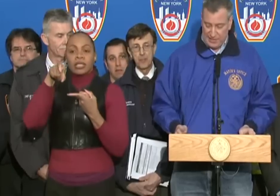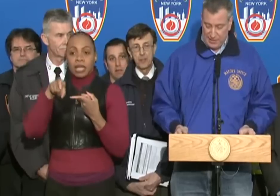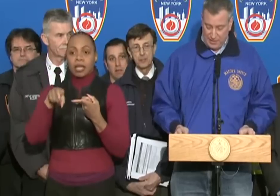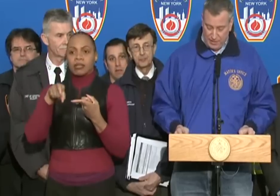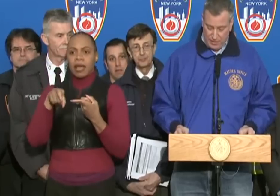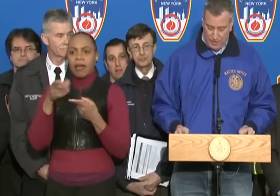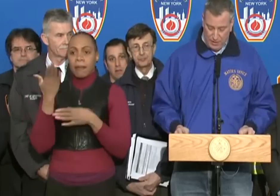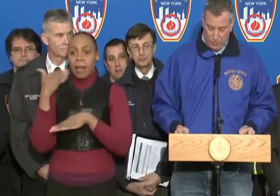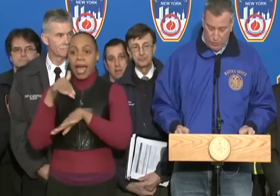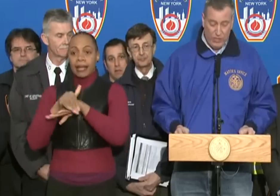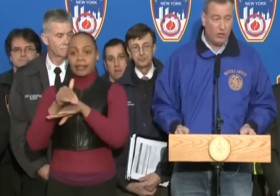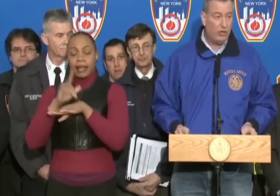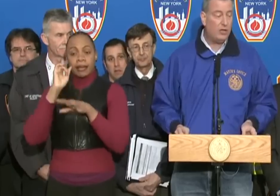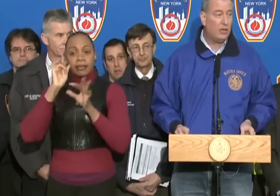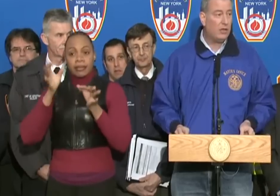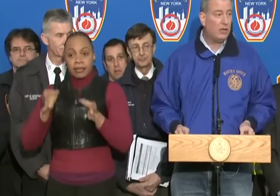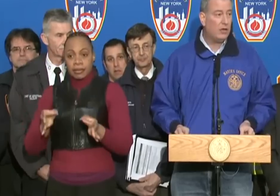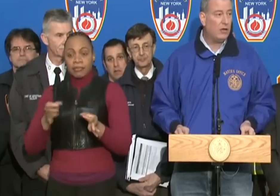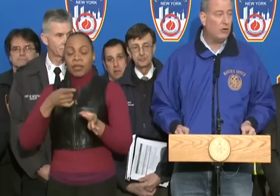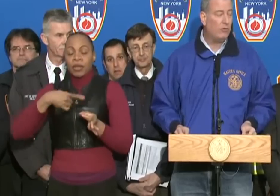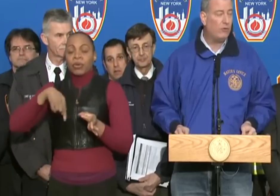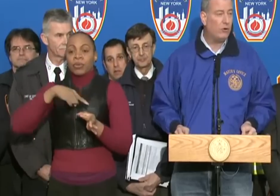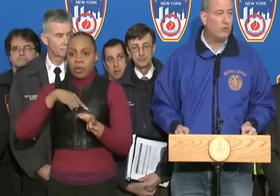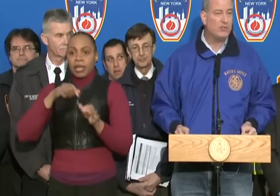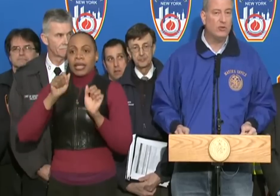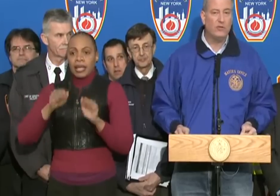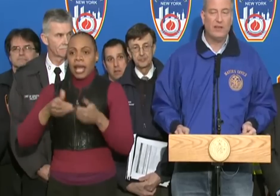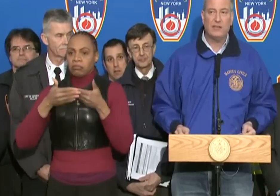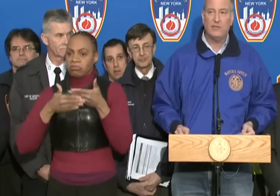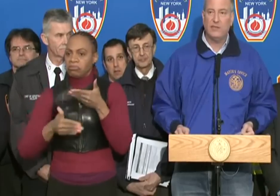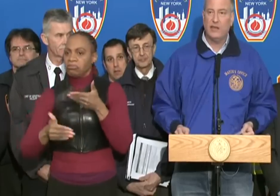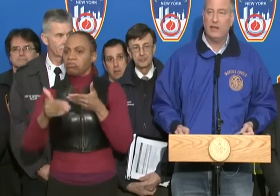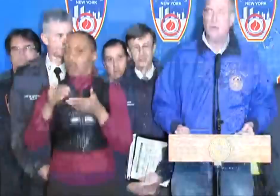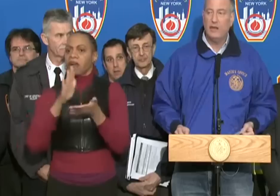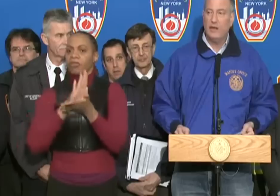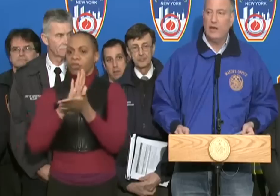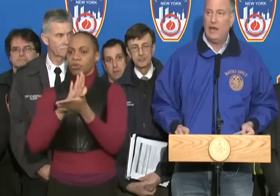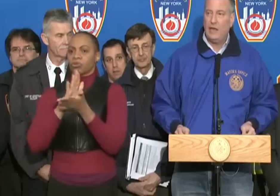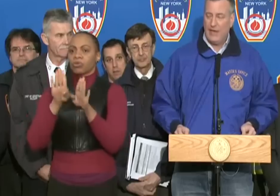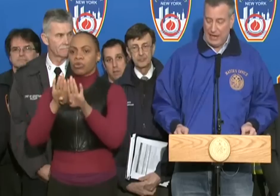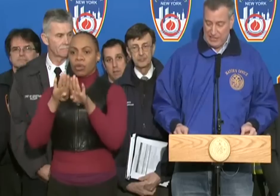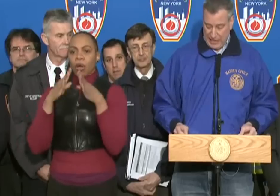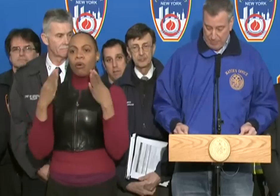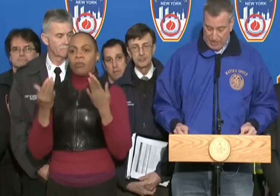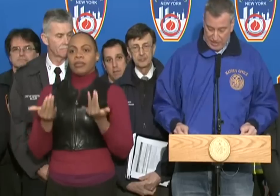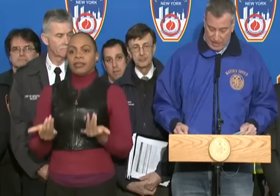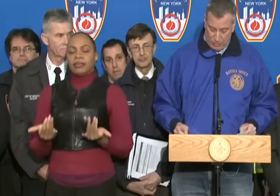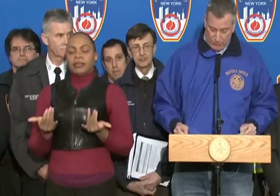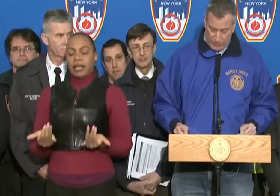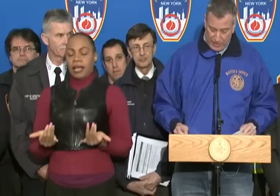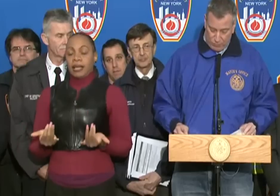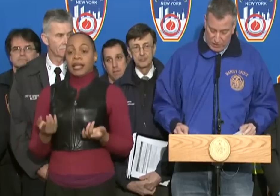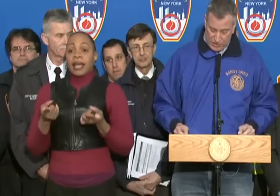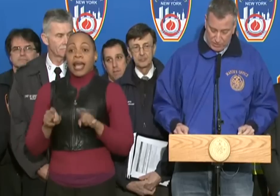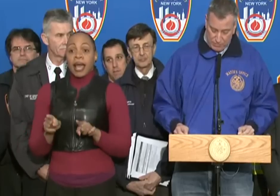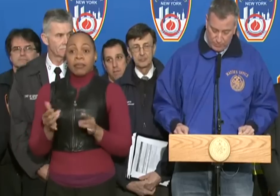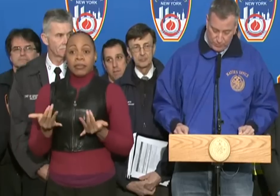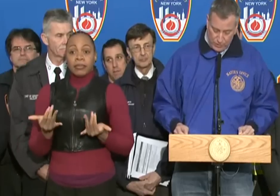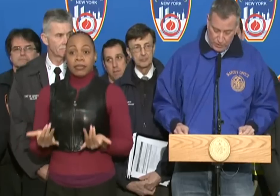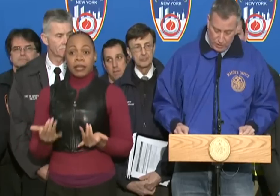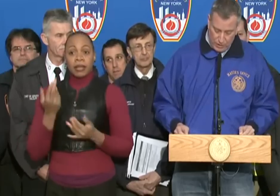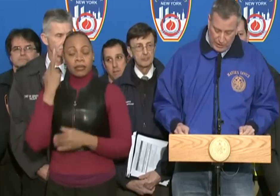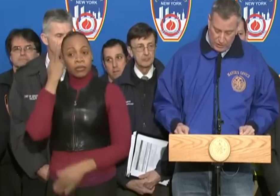judged last night that we could go forward with school effectively today. And that is happening now, and for that